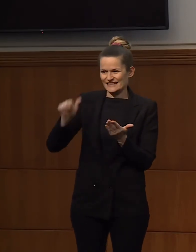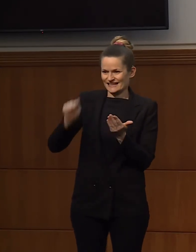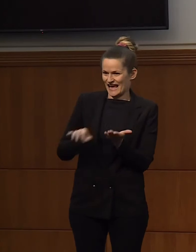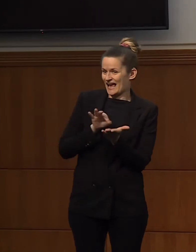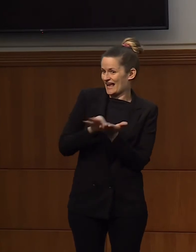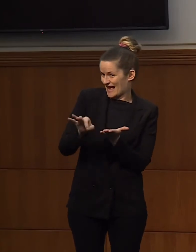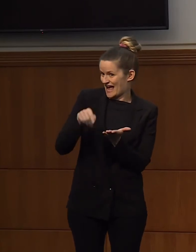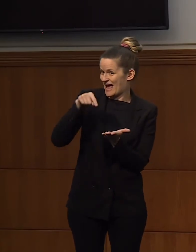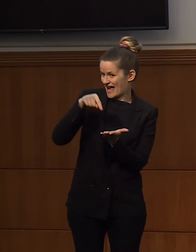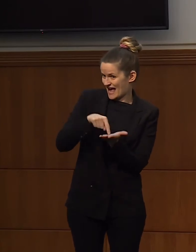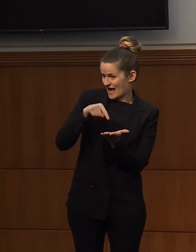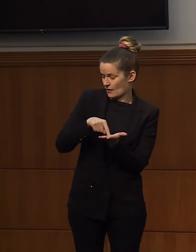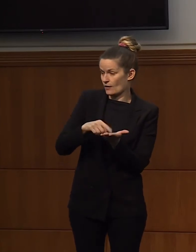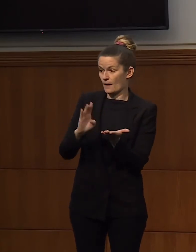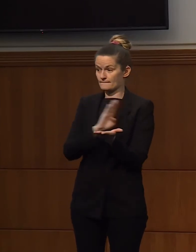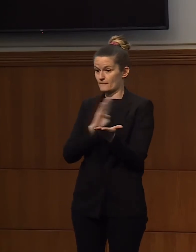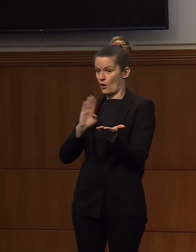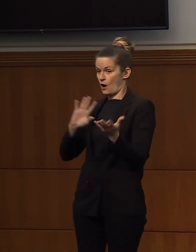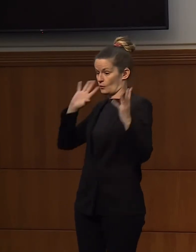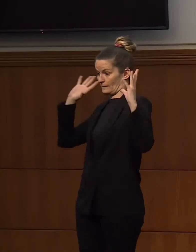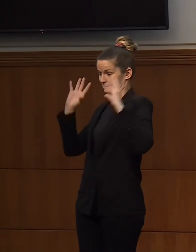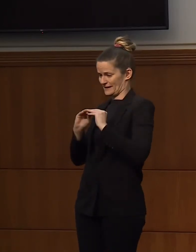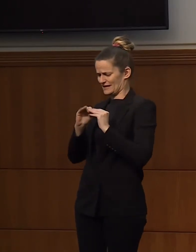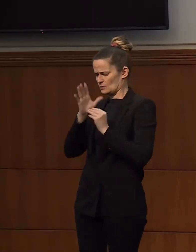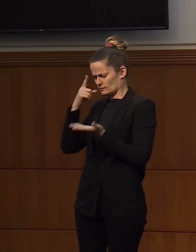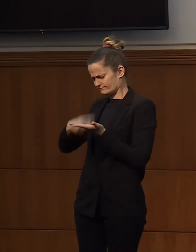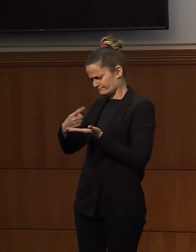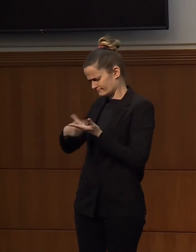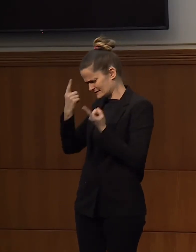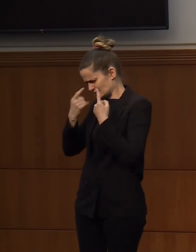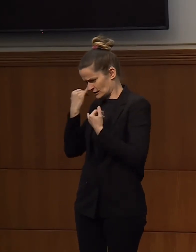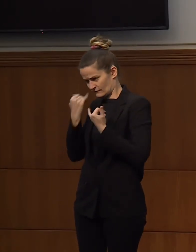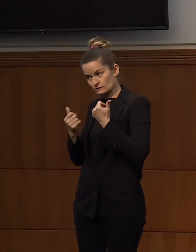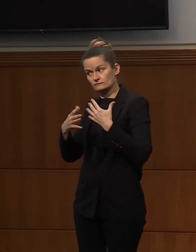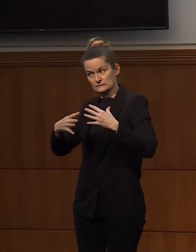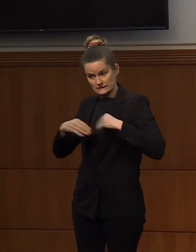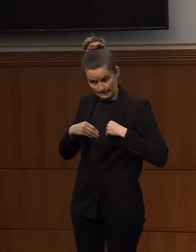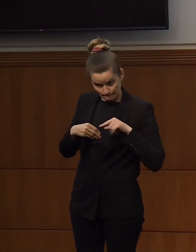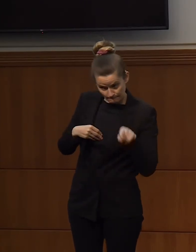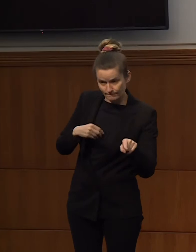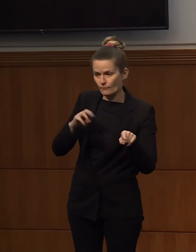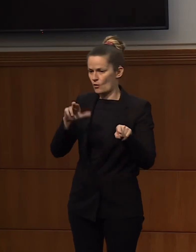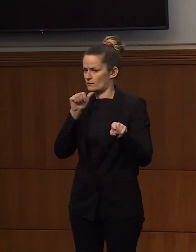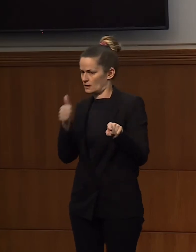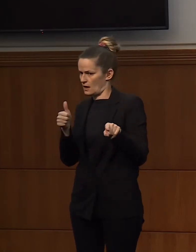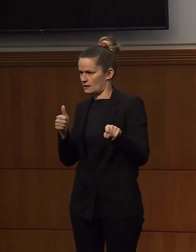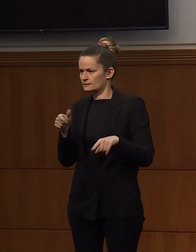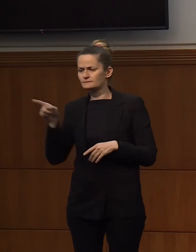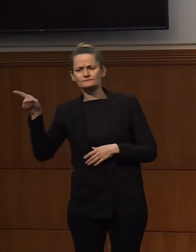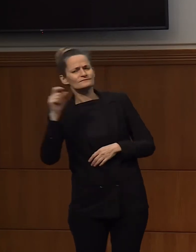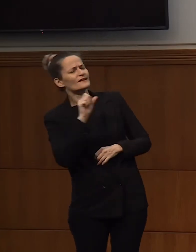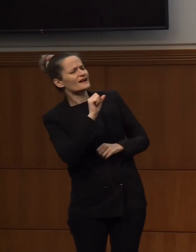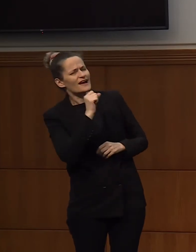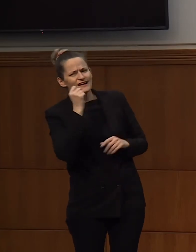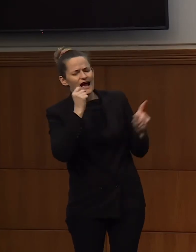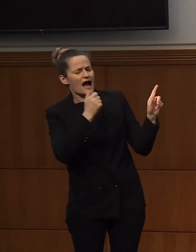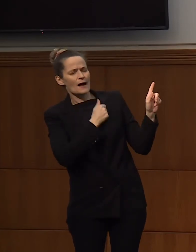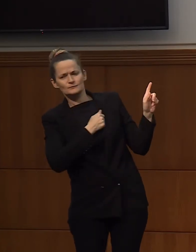meet and consider that ballot. And we have not received. I understand that. Sorry. No, go